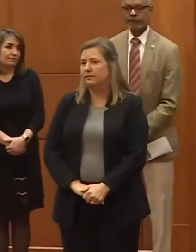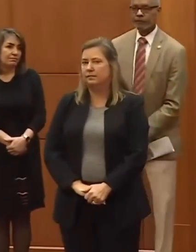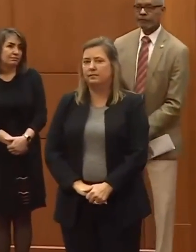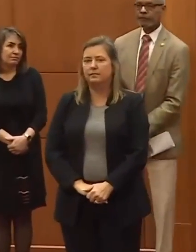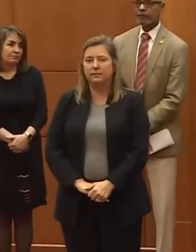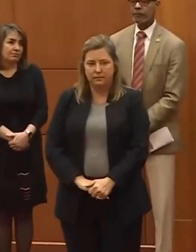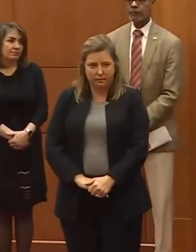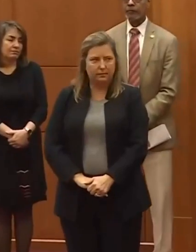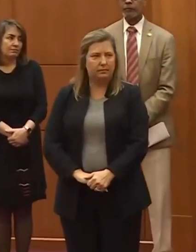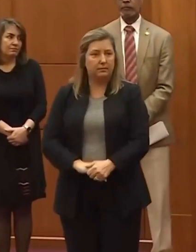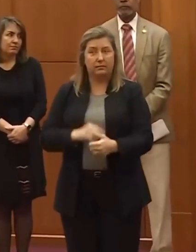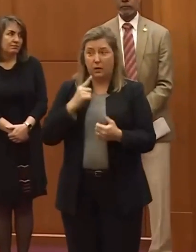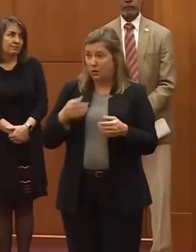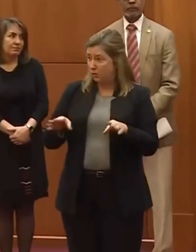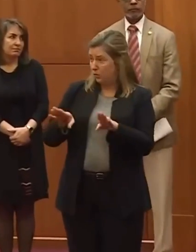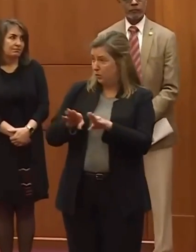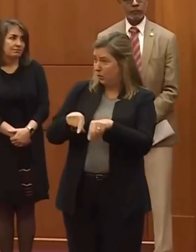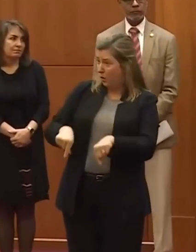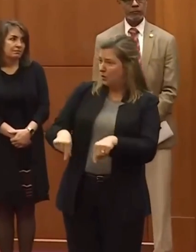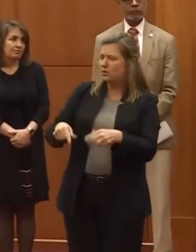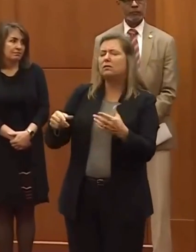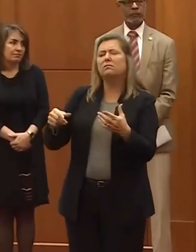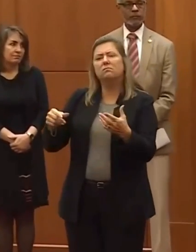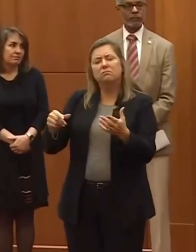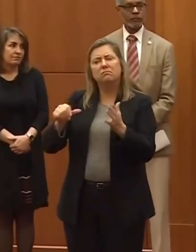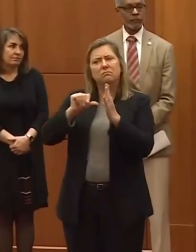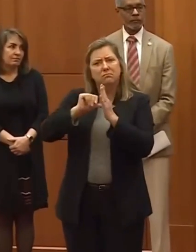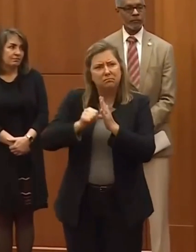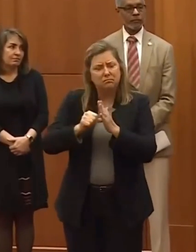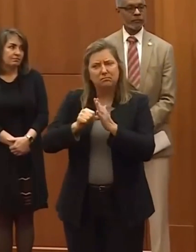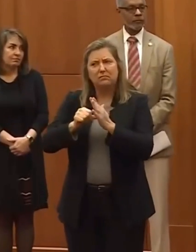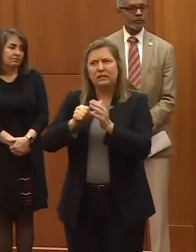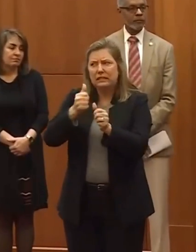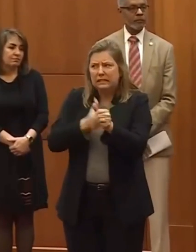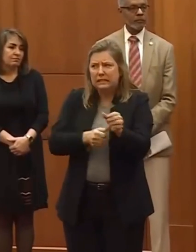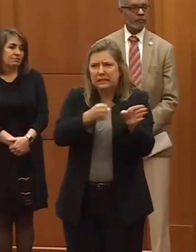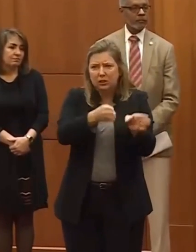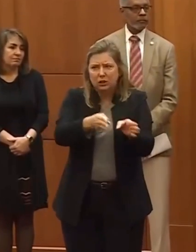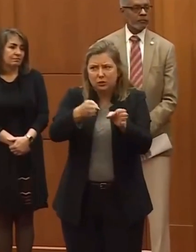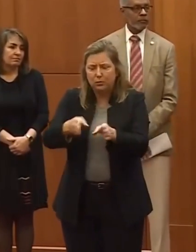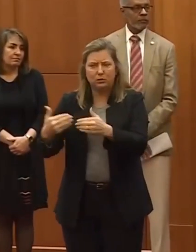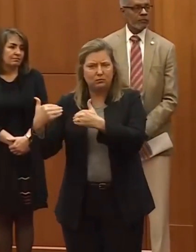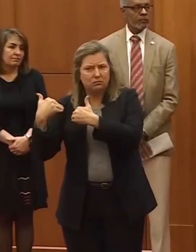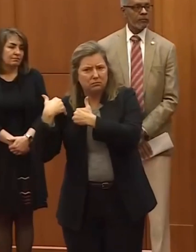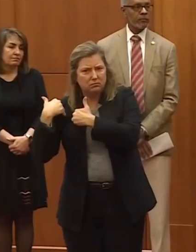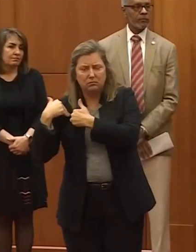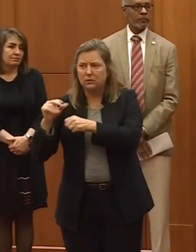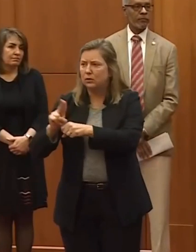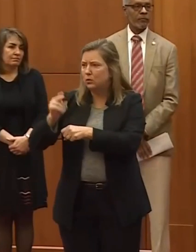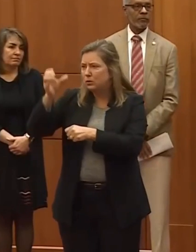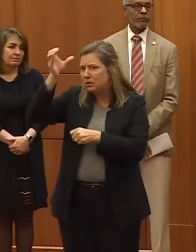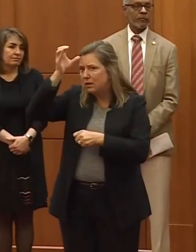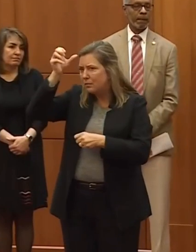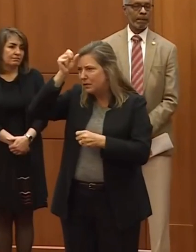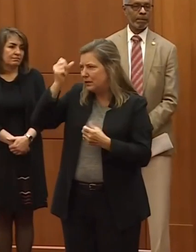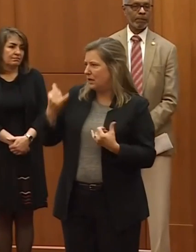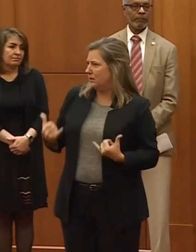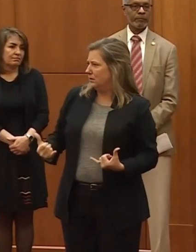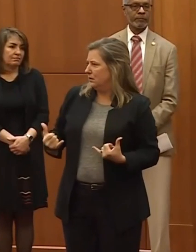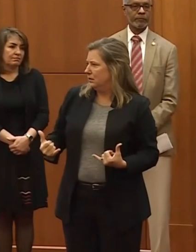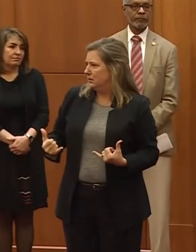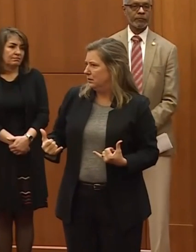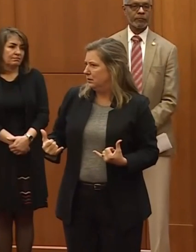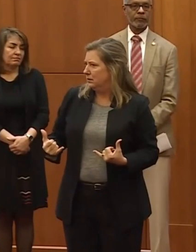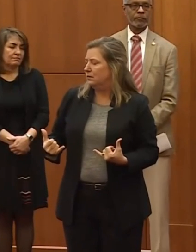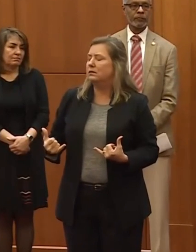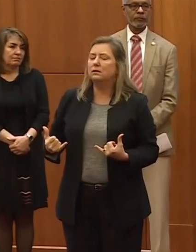Well, in closing, I want to reiterate that it is everyone's responsibility to use common sense at this time. And I also want